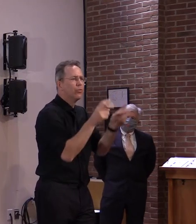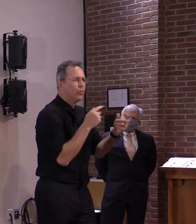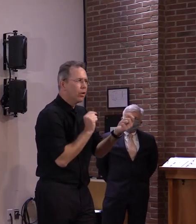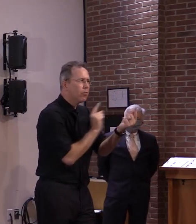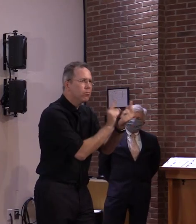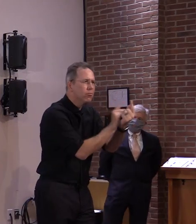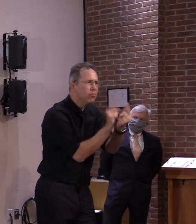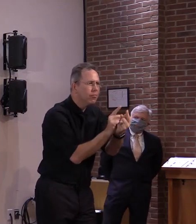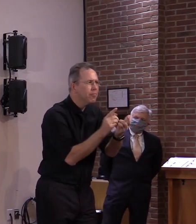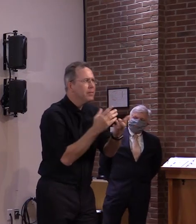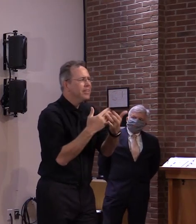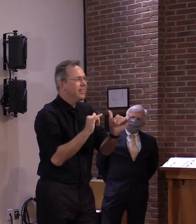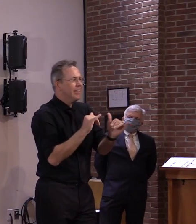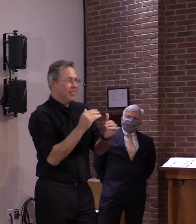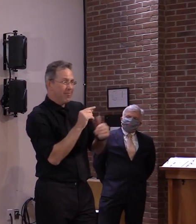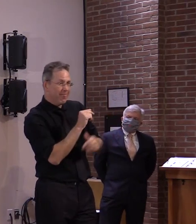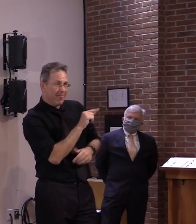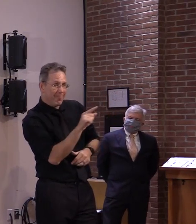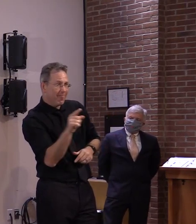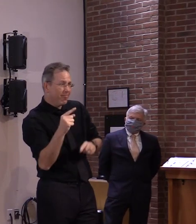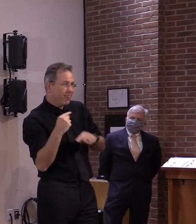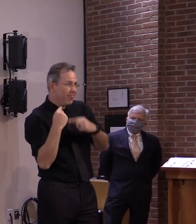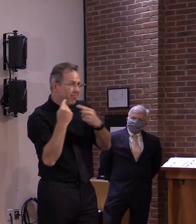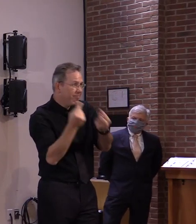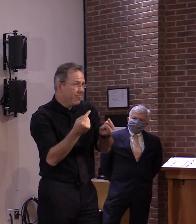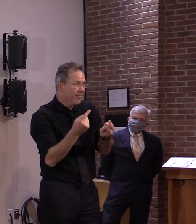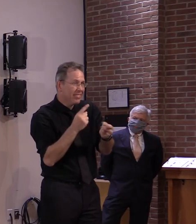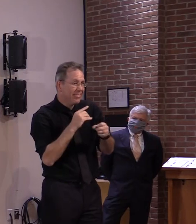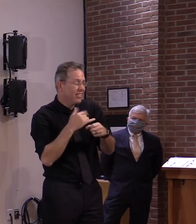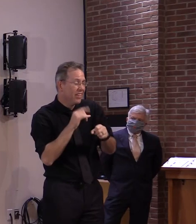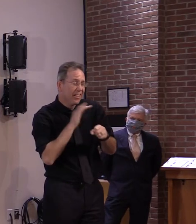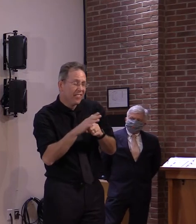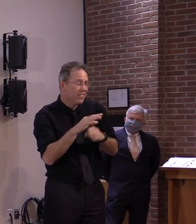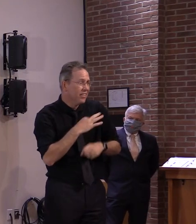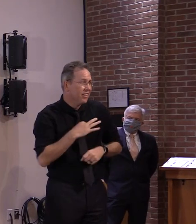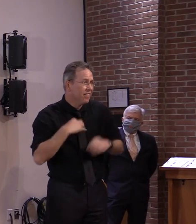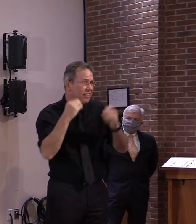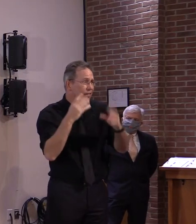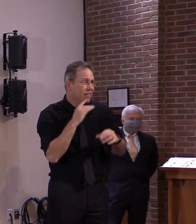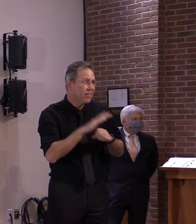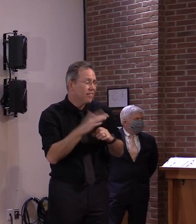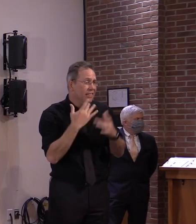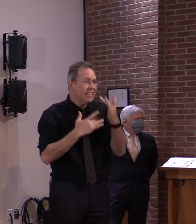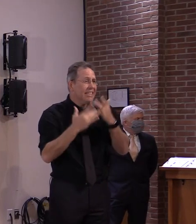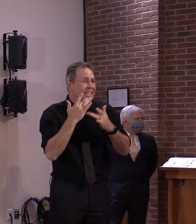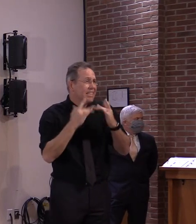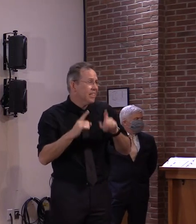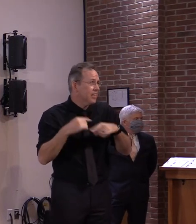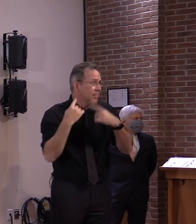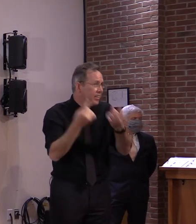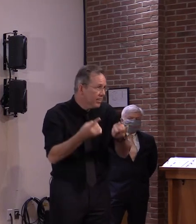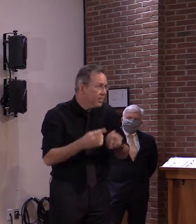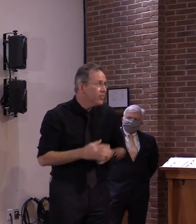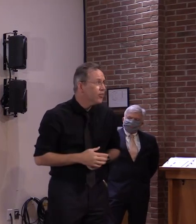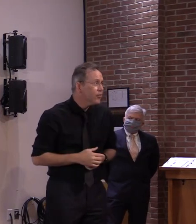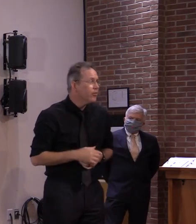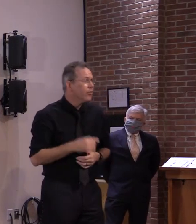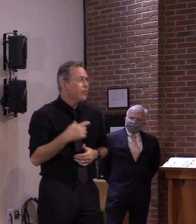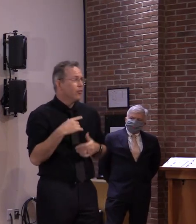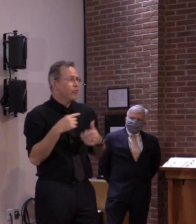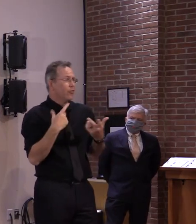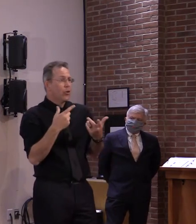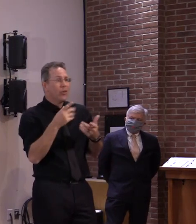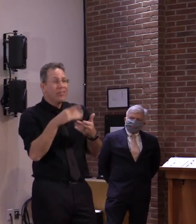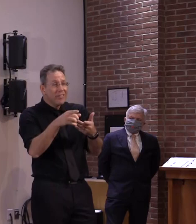always been kind of thin, depending on the region, the state you're in, and the speciality, if you will, of the endorsement of the teacher. So